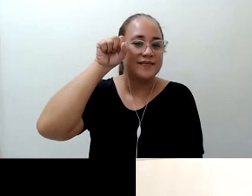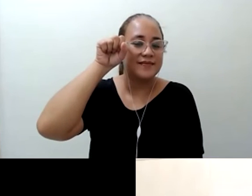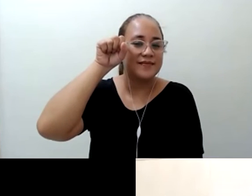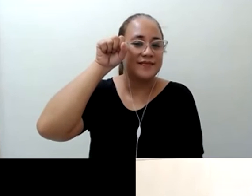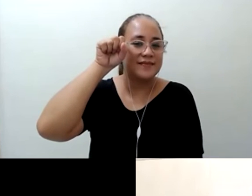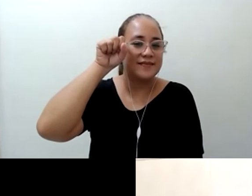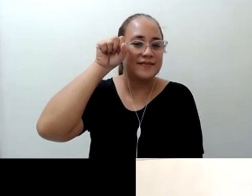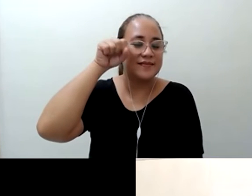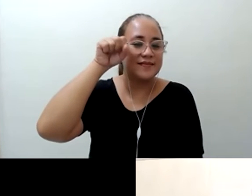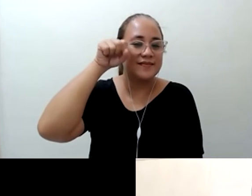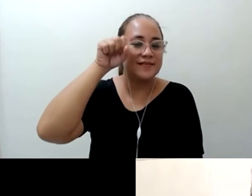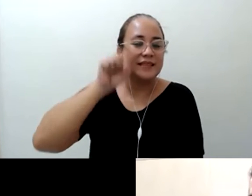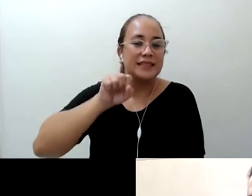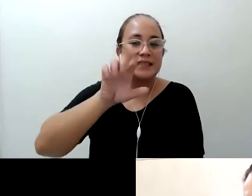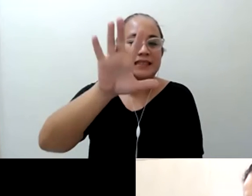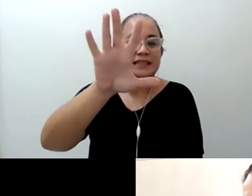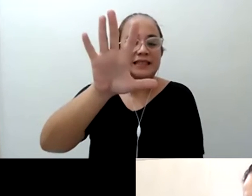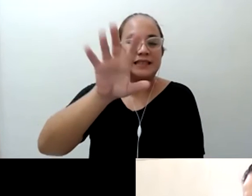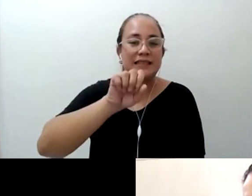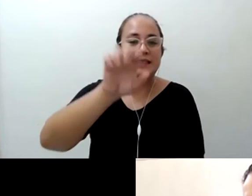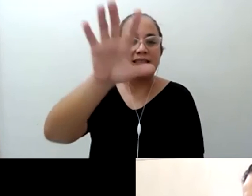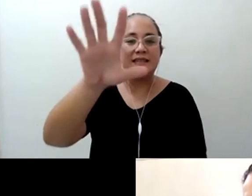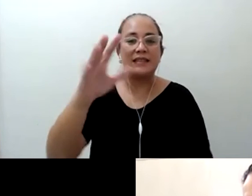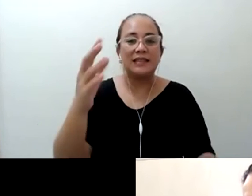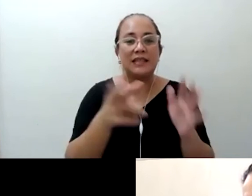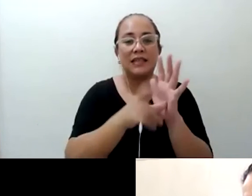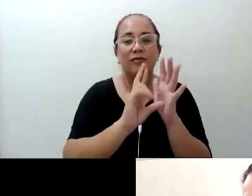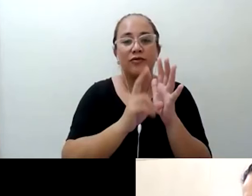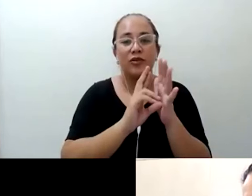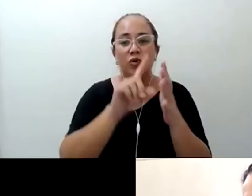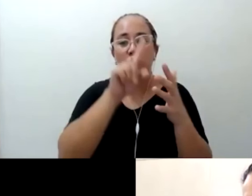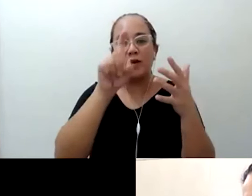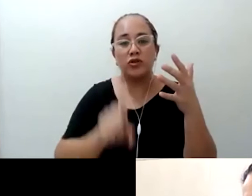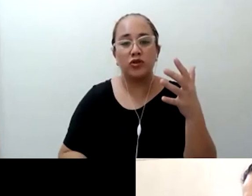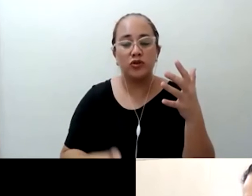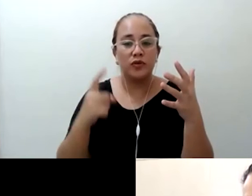So just the latest review questions for